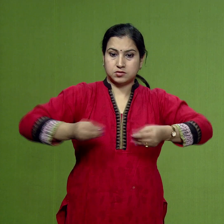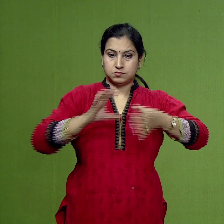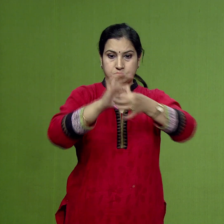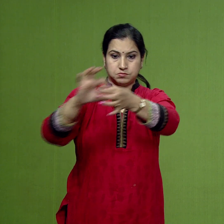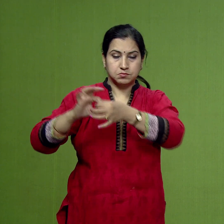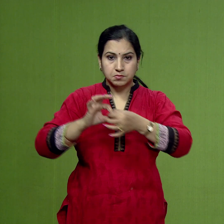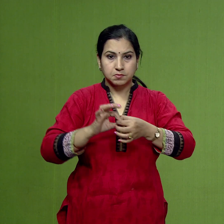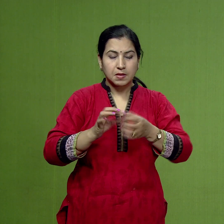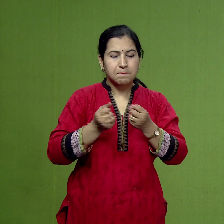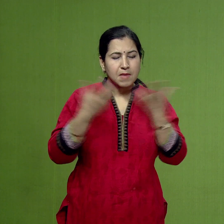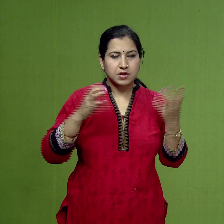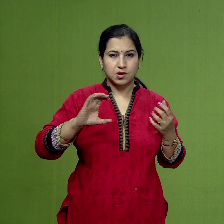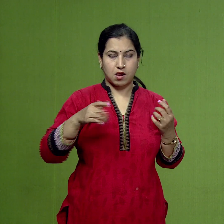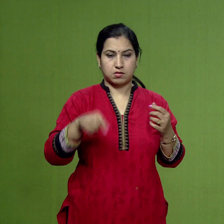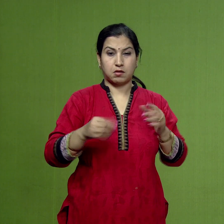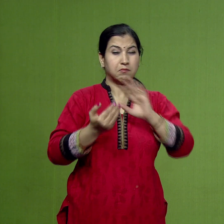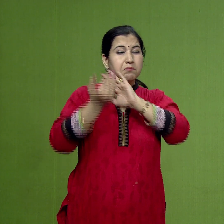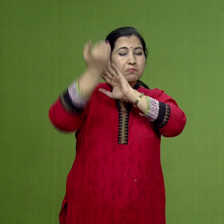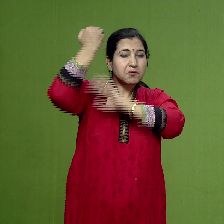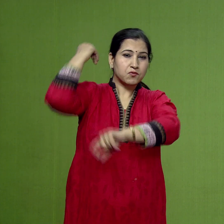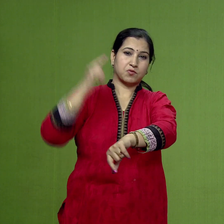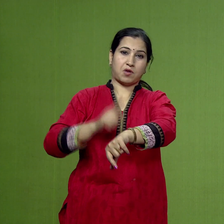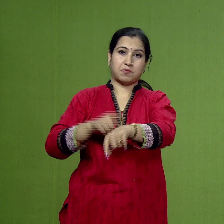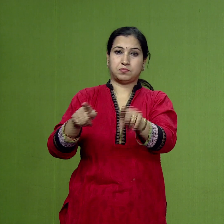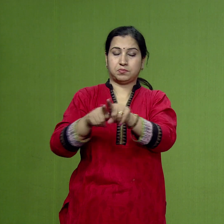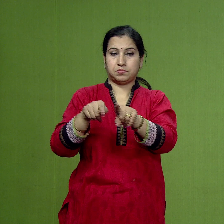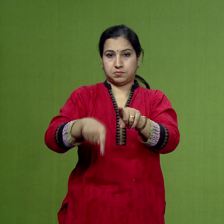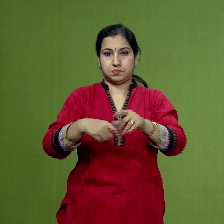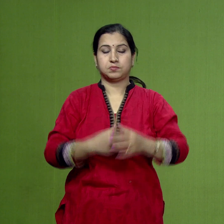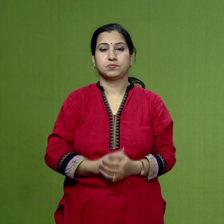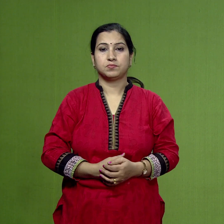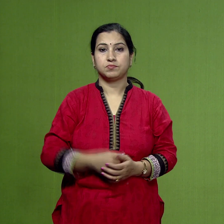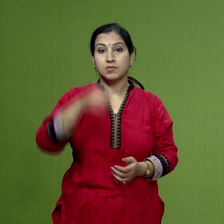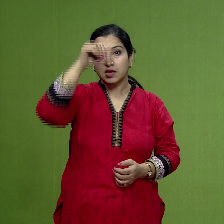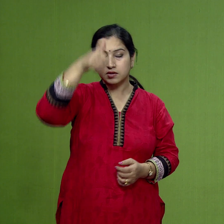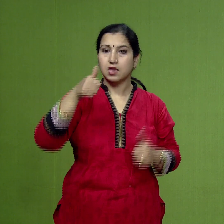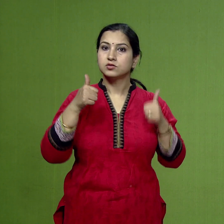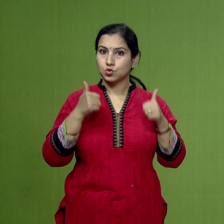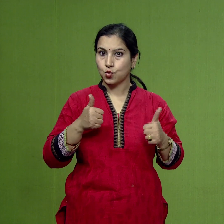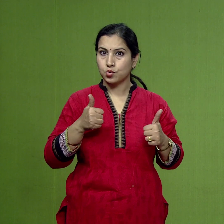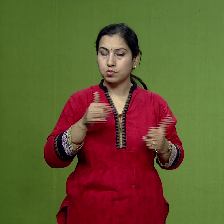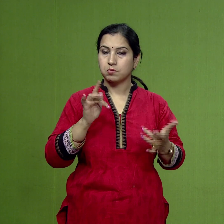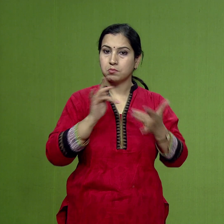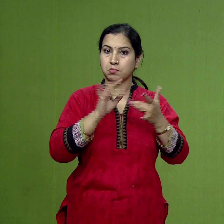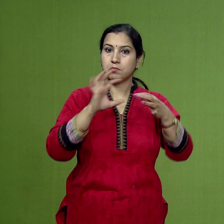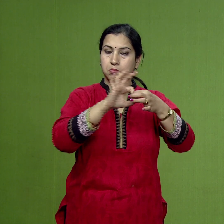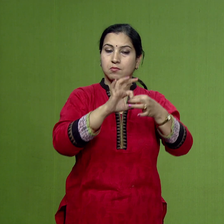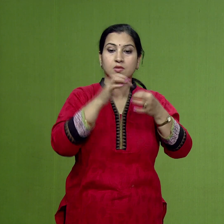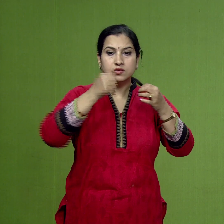many countries since ancient times. India has a good location in terms of sea and